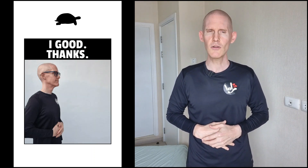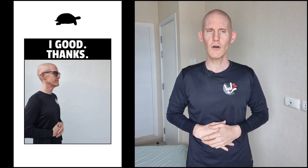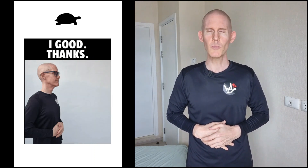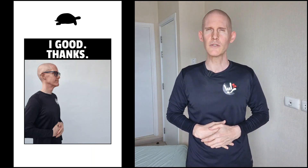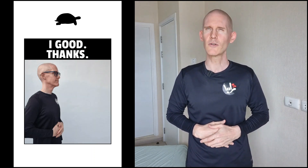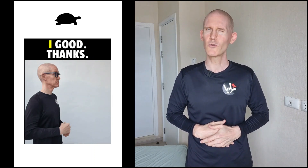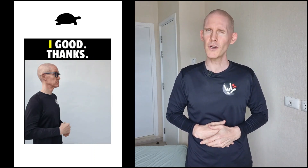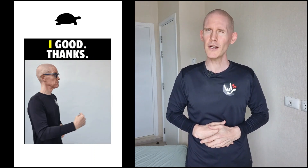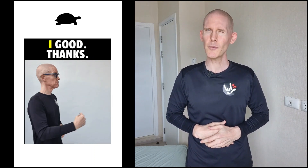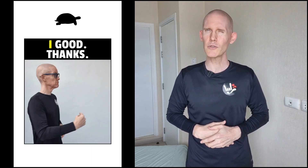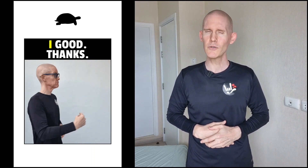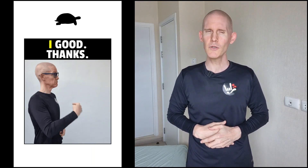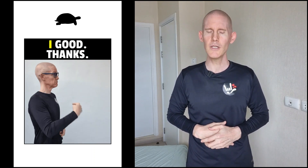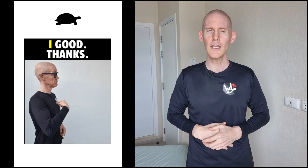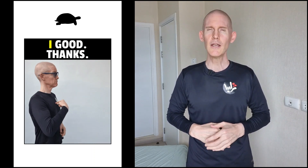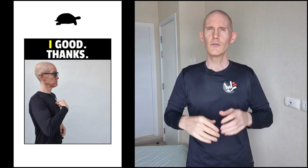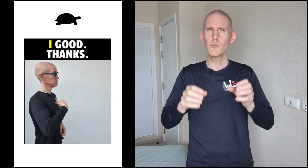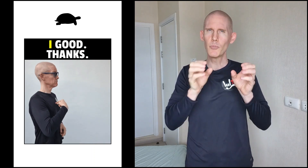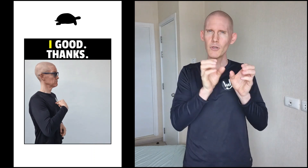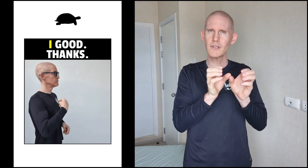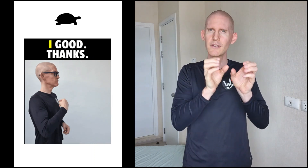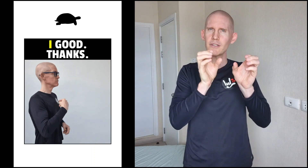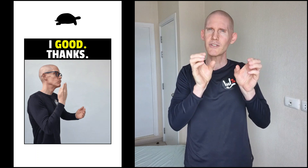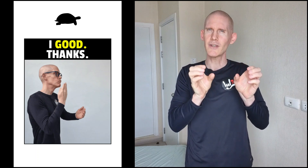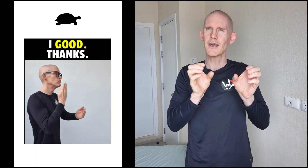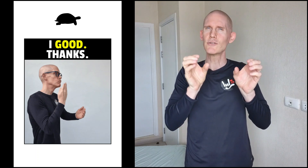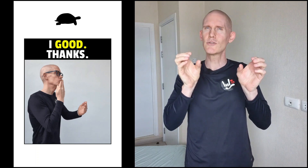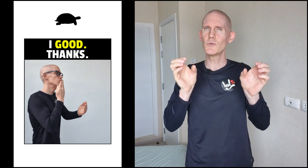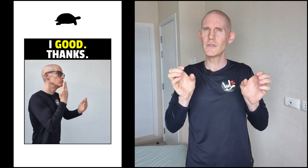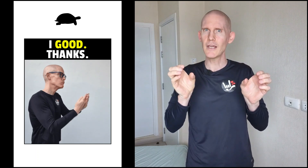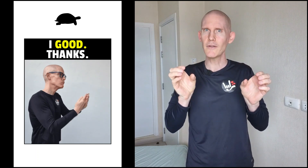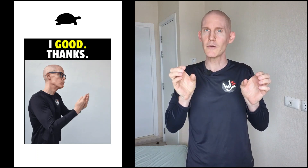really slow, but it's a great opportunity to put